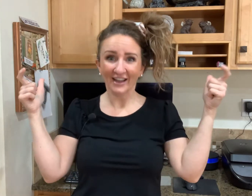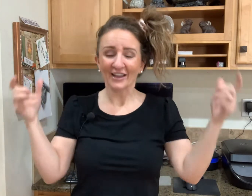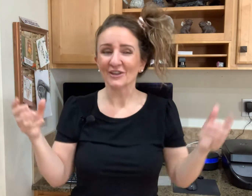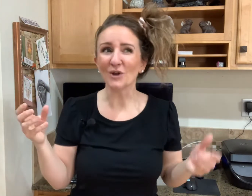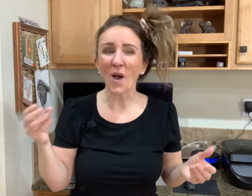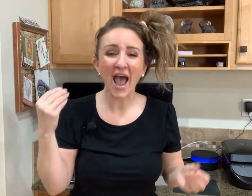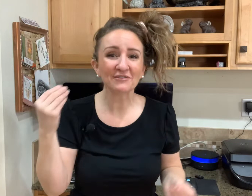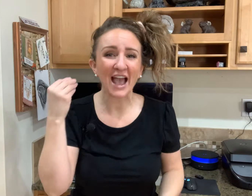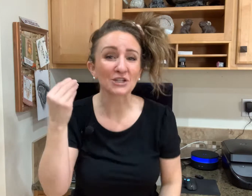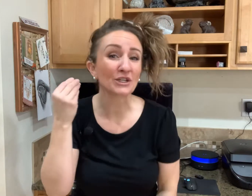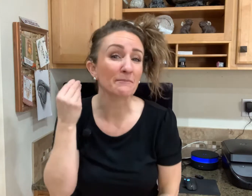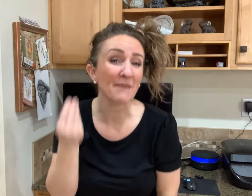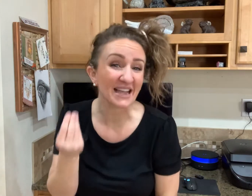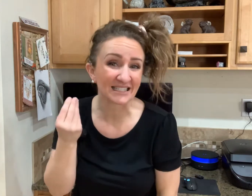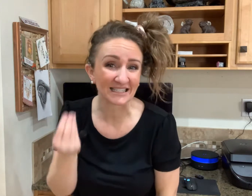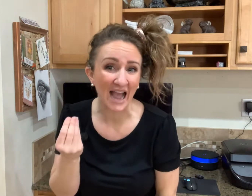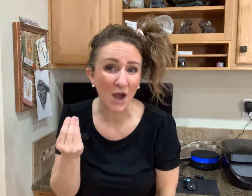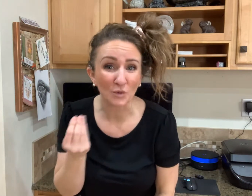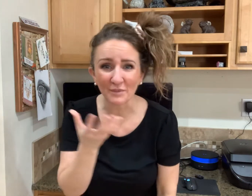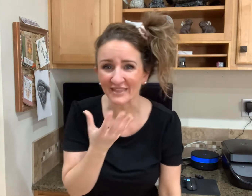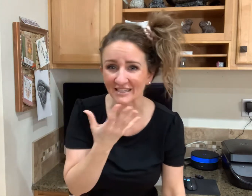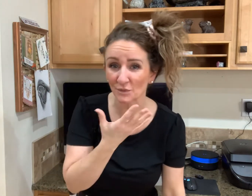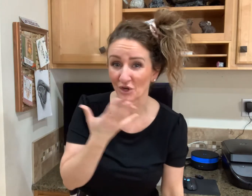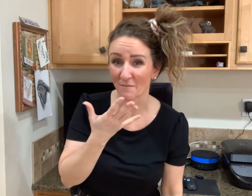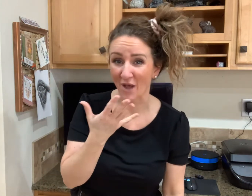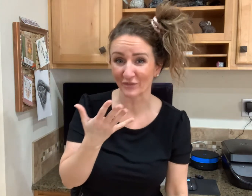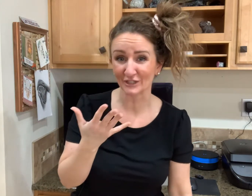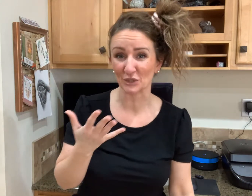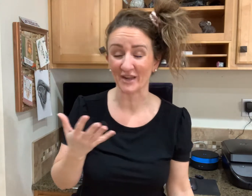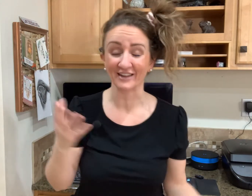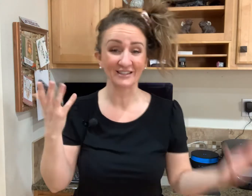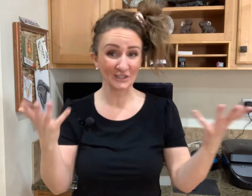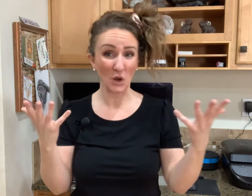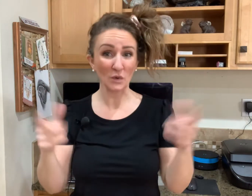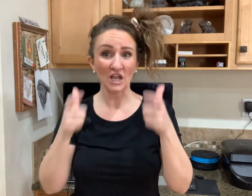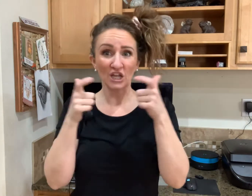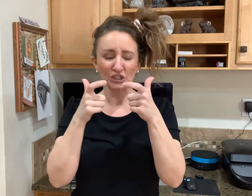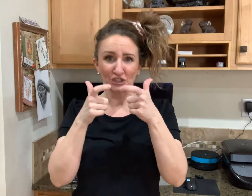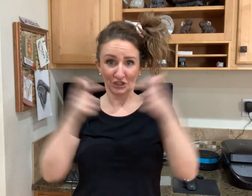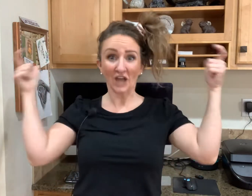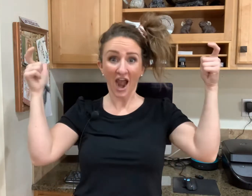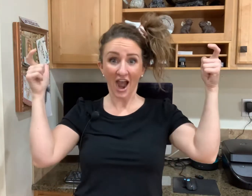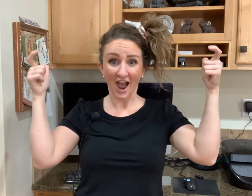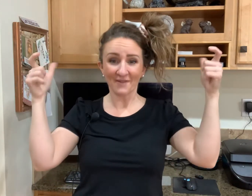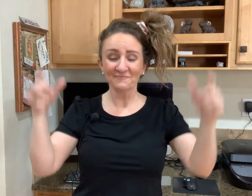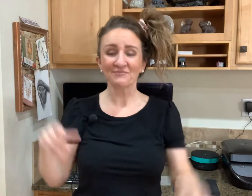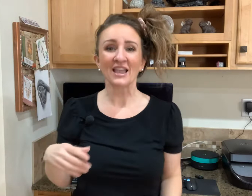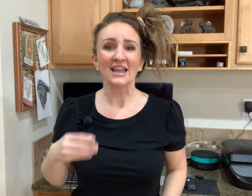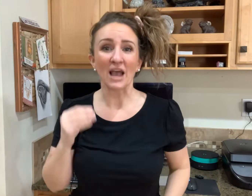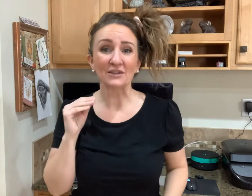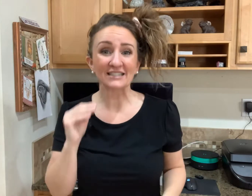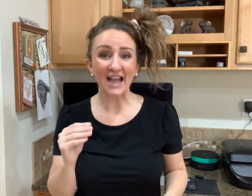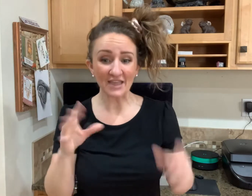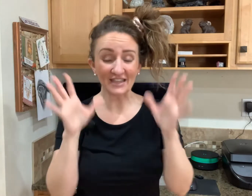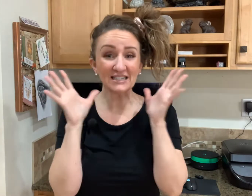You don't have to actually make a sound, but that's what your mouth is doing. So, now the sign, this is a